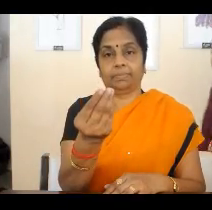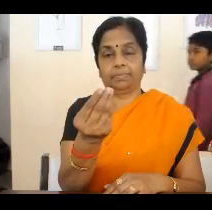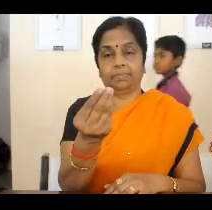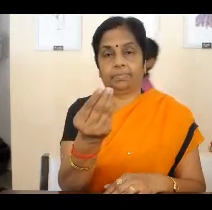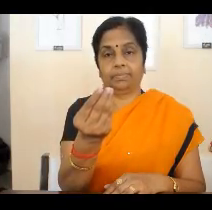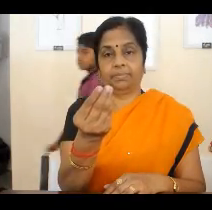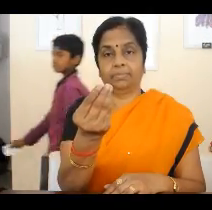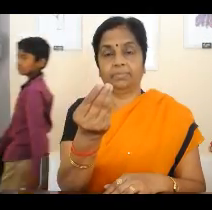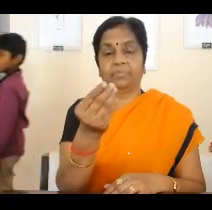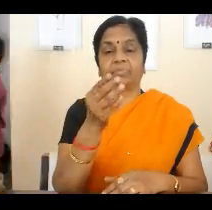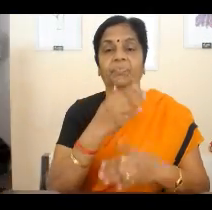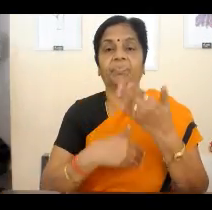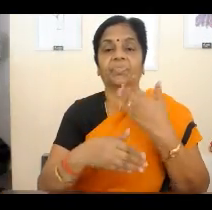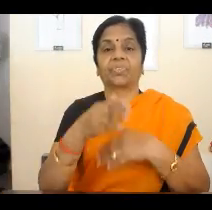as Disability Rights Tribunal.